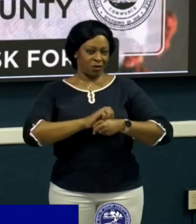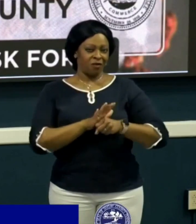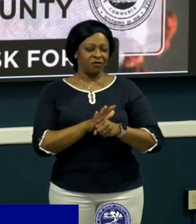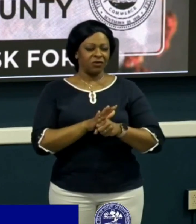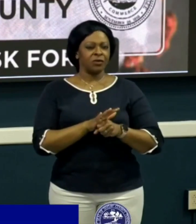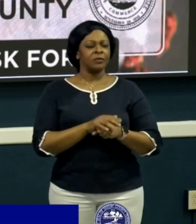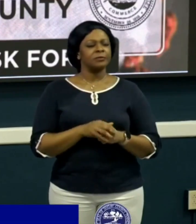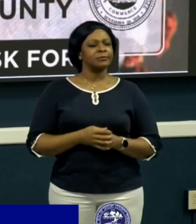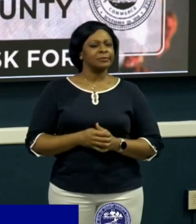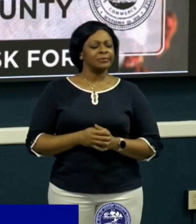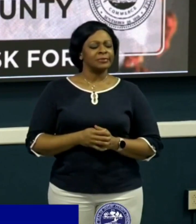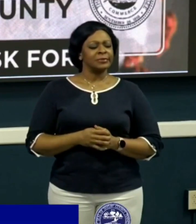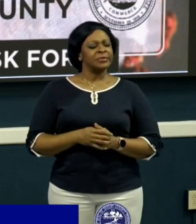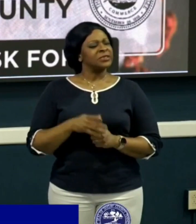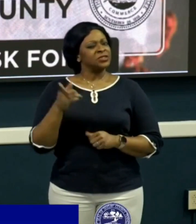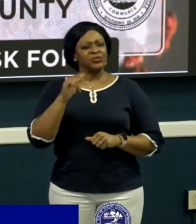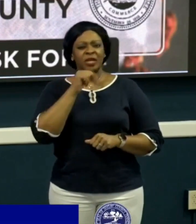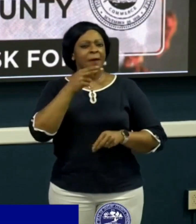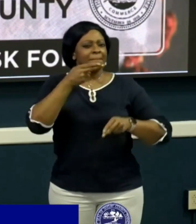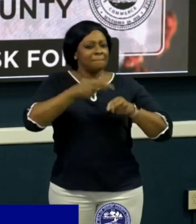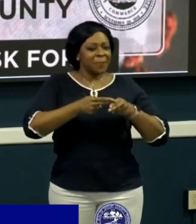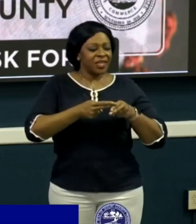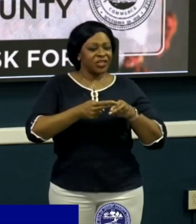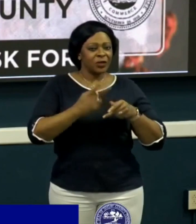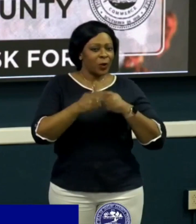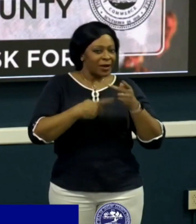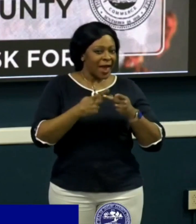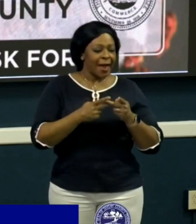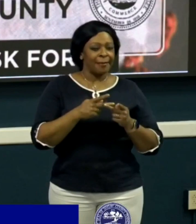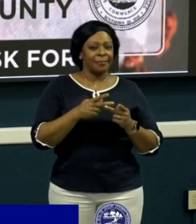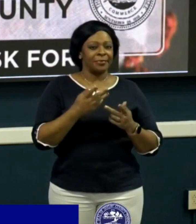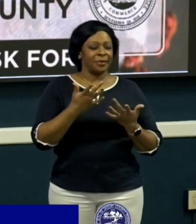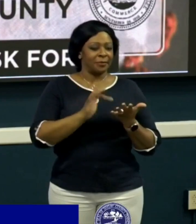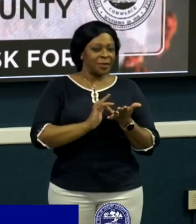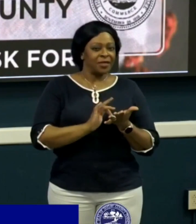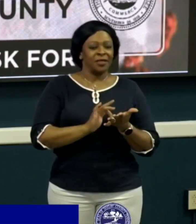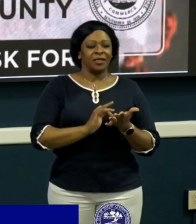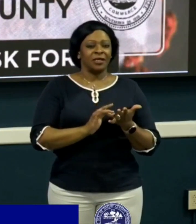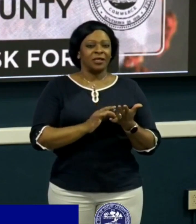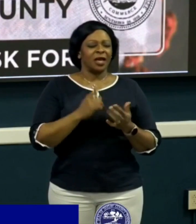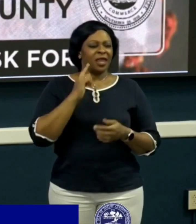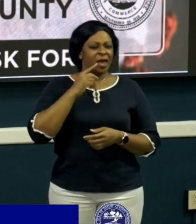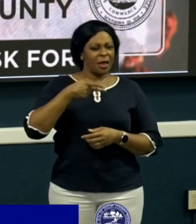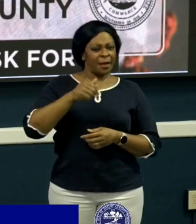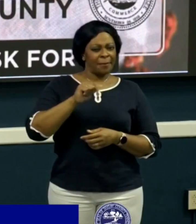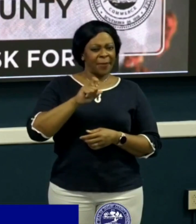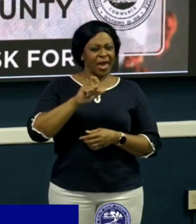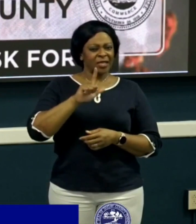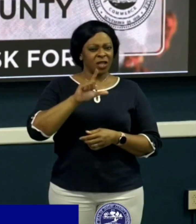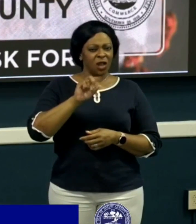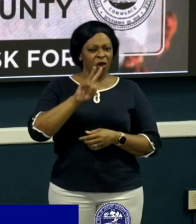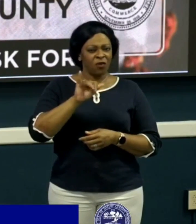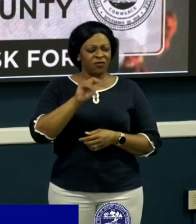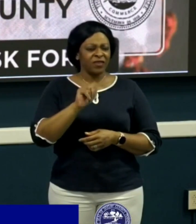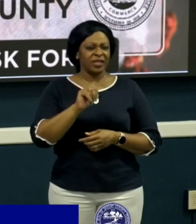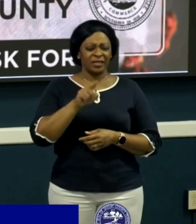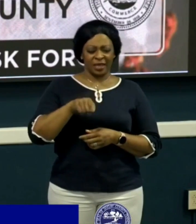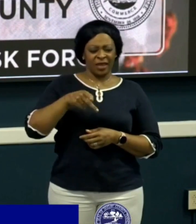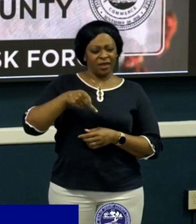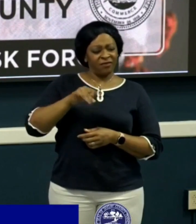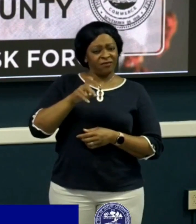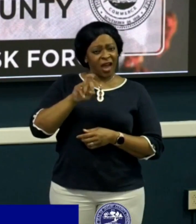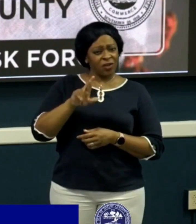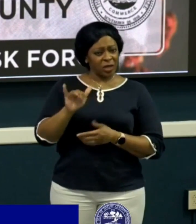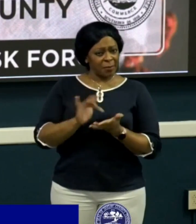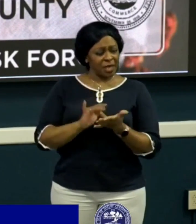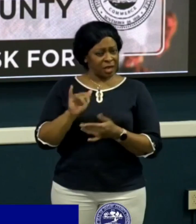I know you didn't name it by name, but one of them, the Paxlovid, I think, the Pfizer pill, is that one of the ones you were referring